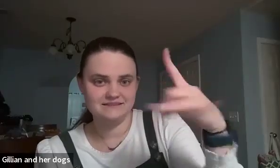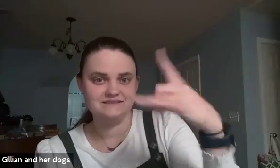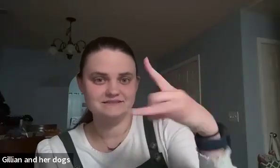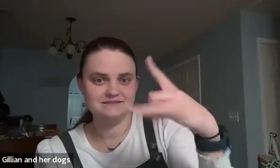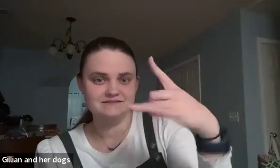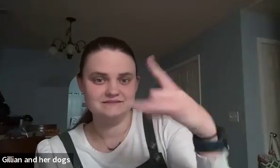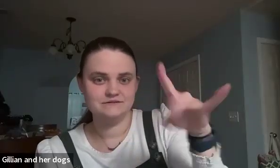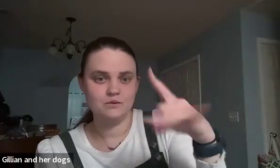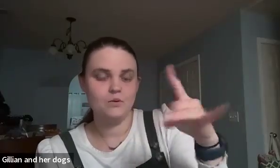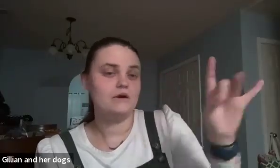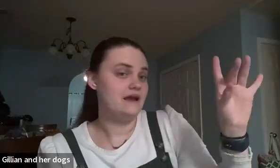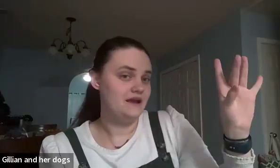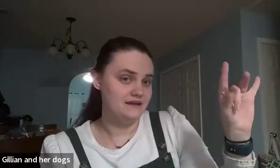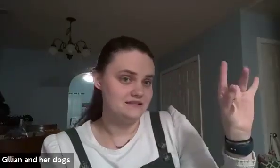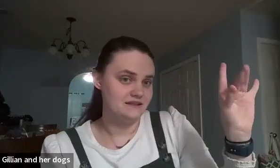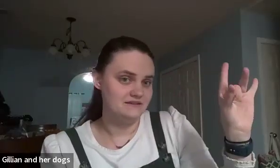18 or 18.